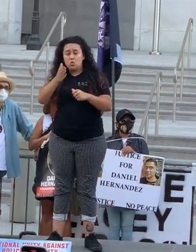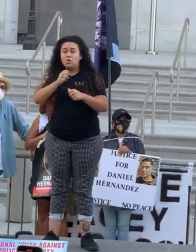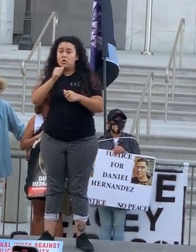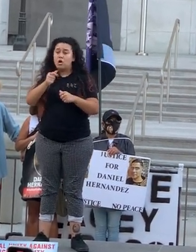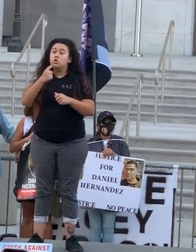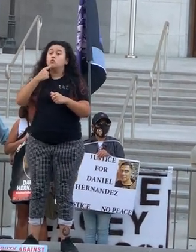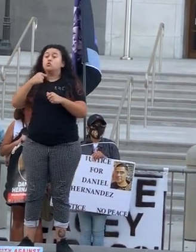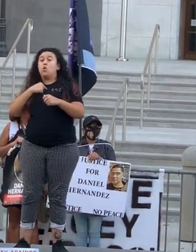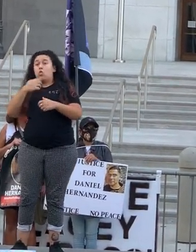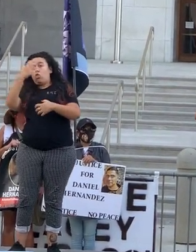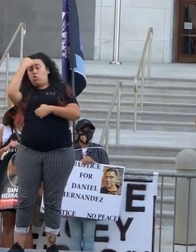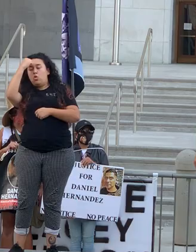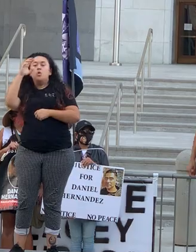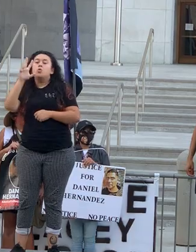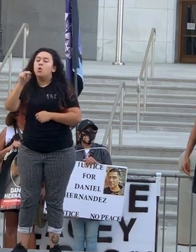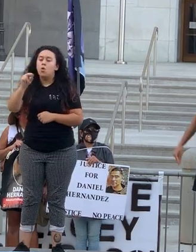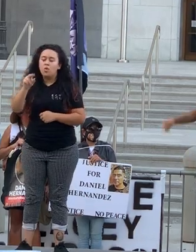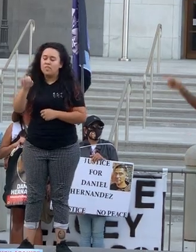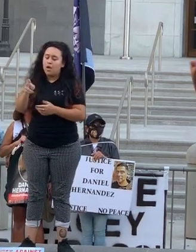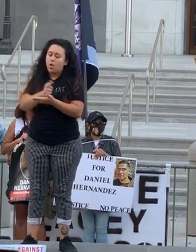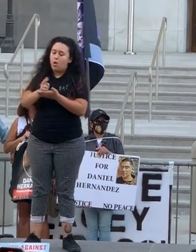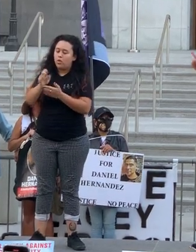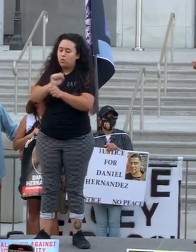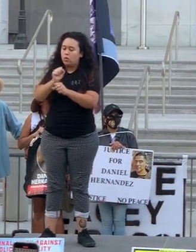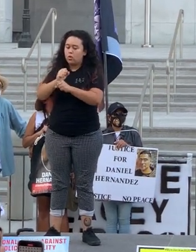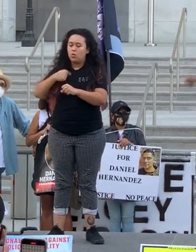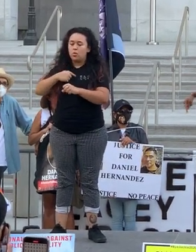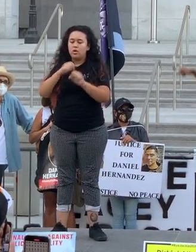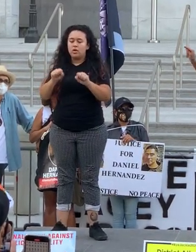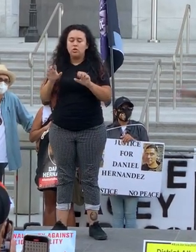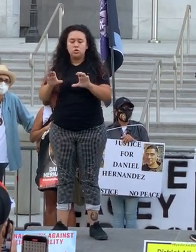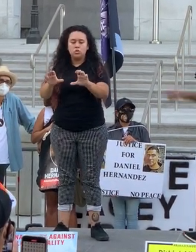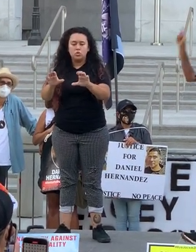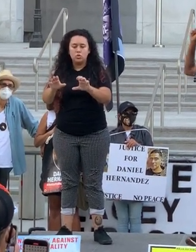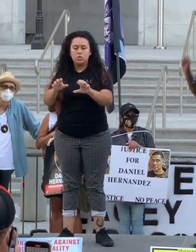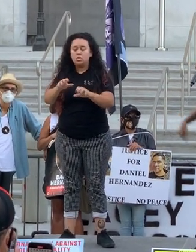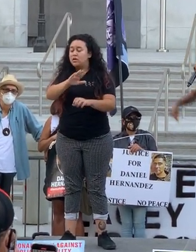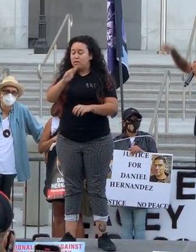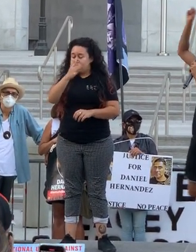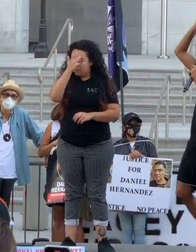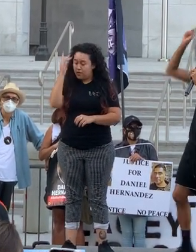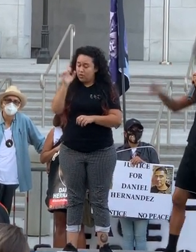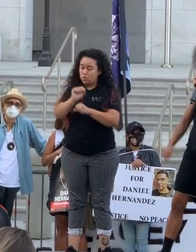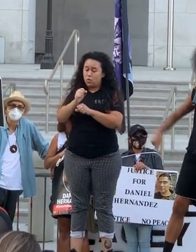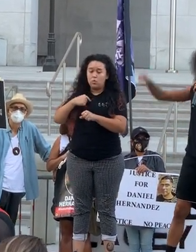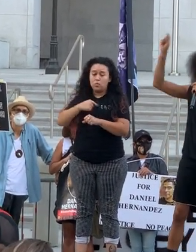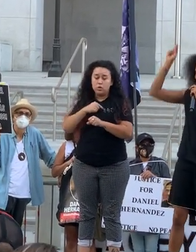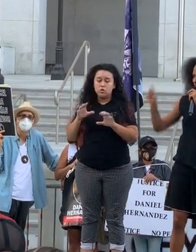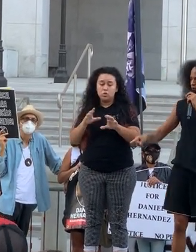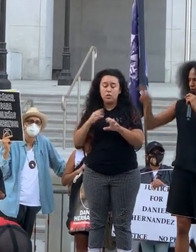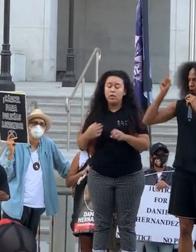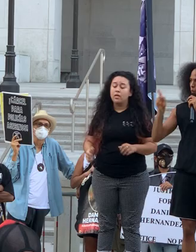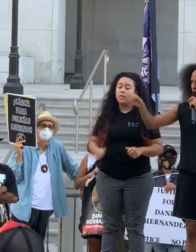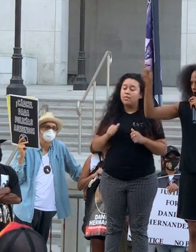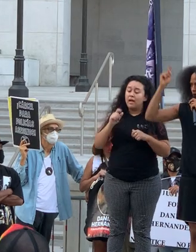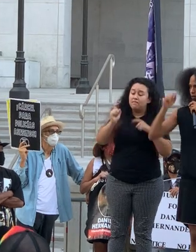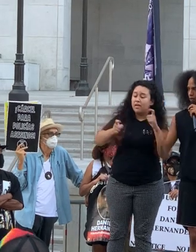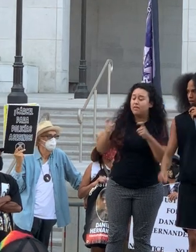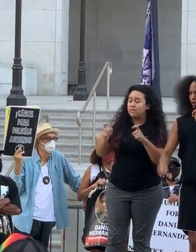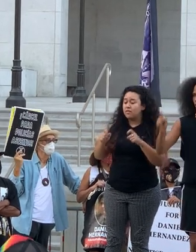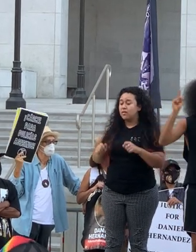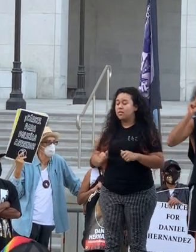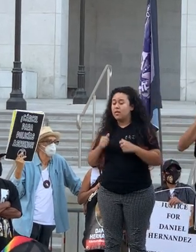we are. That is the holiest work that one could do. Never forget that this work that we're doing, the work of life-giving and life-protecting, is sacred